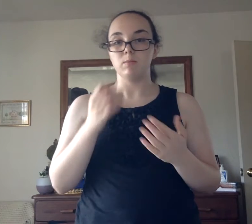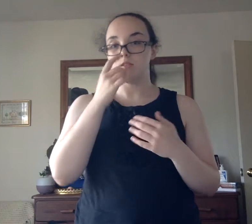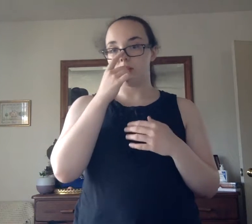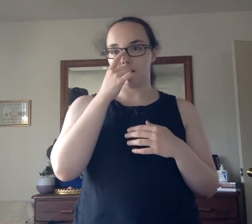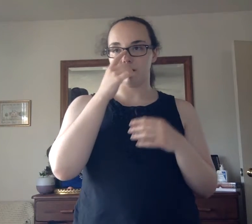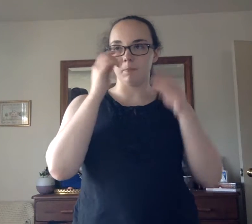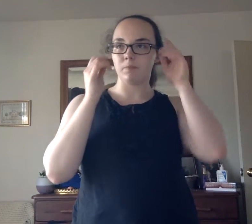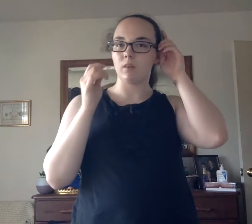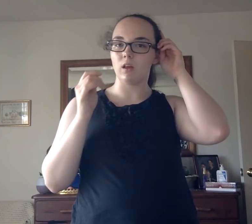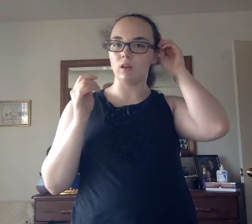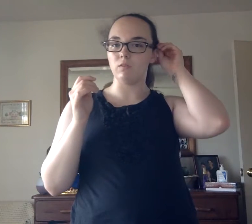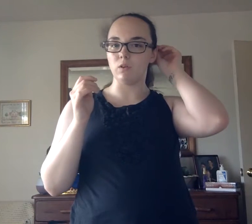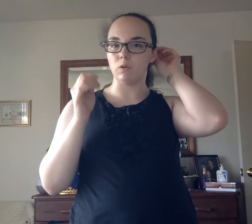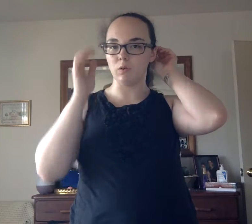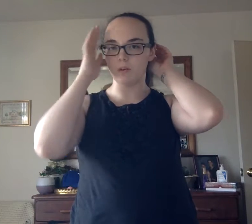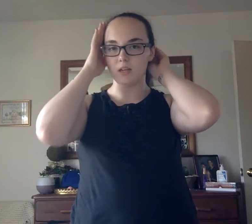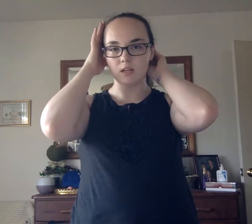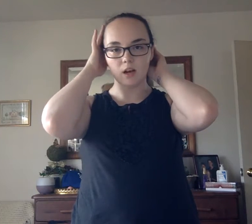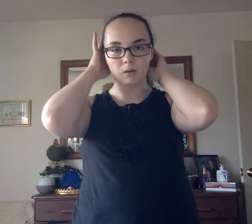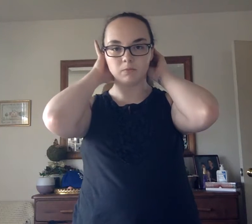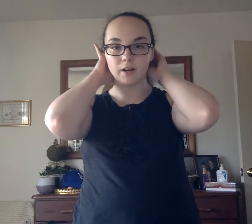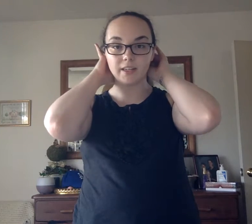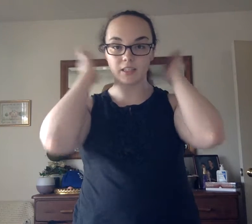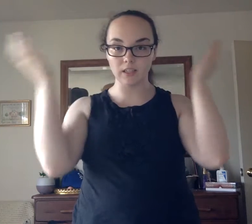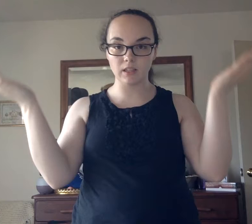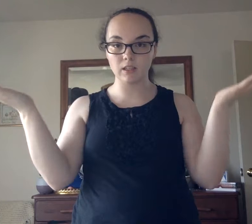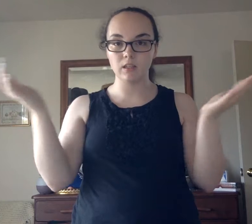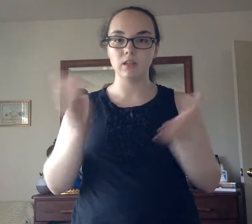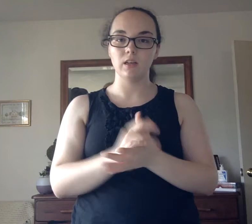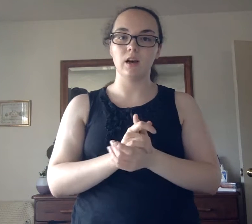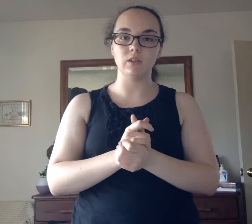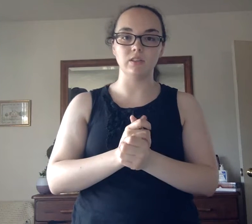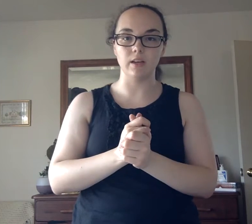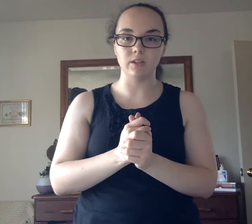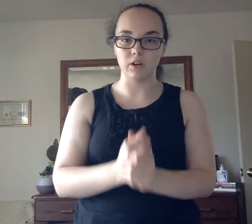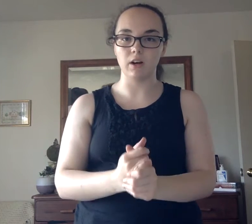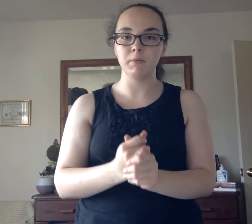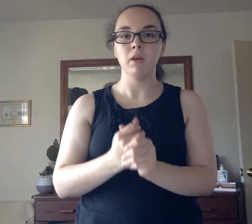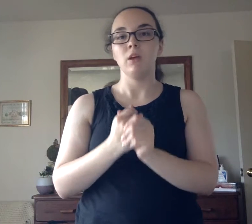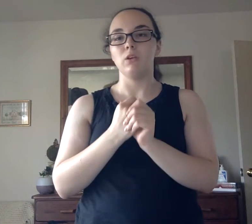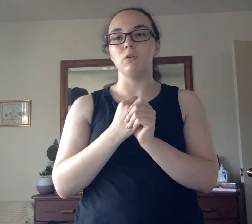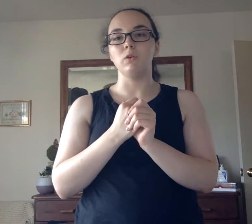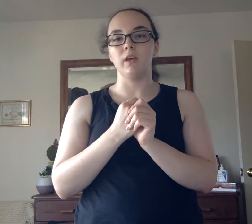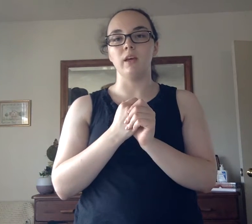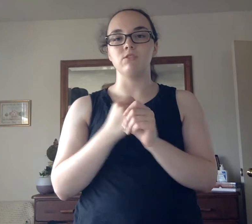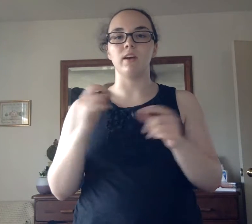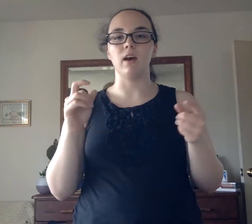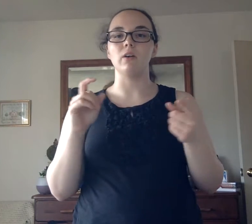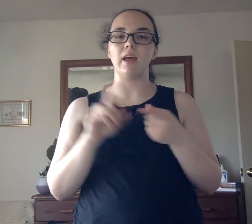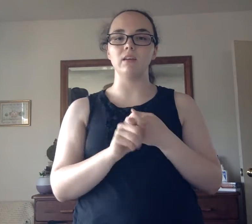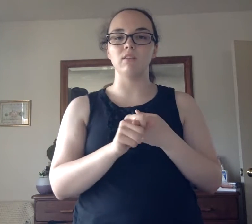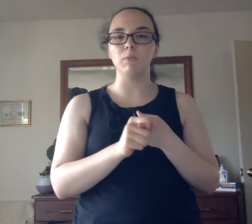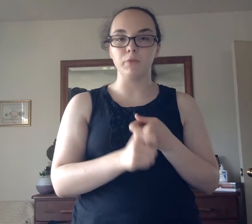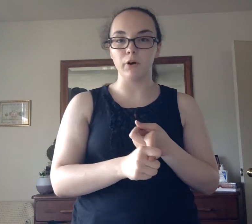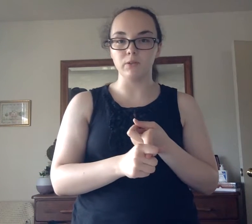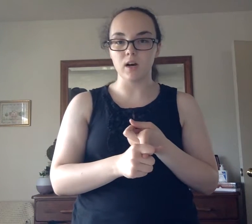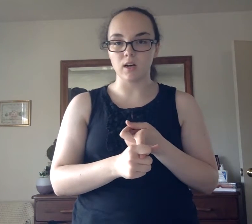jobs. If you need help finding how to sign a job, you can check out